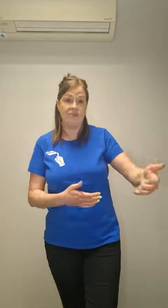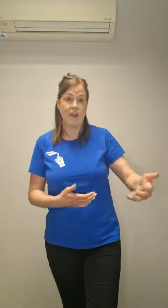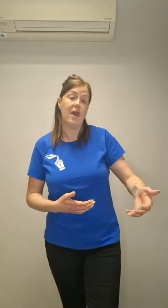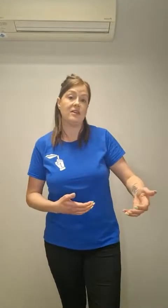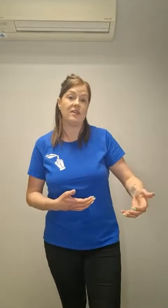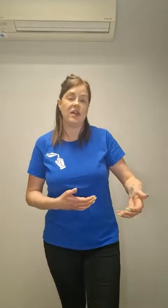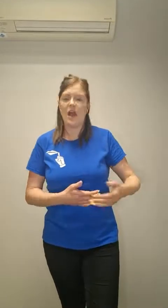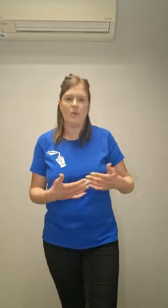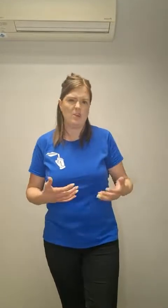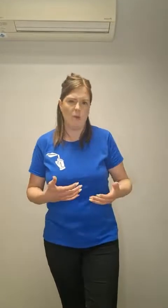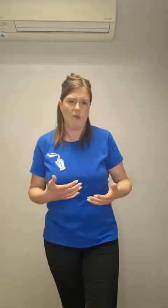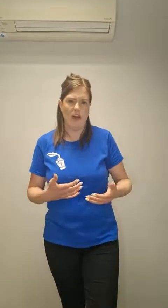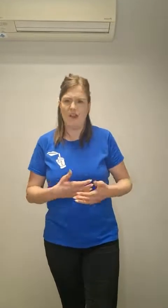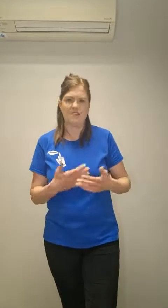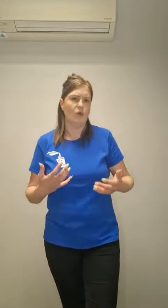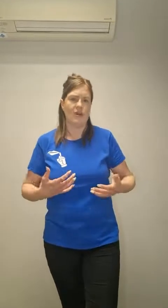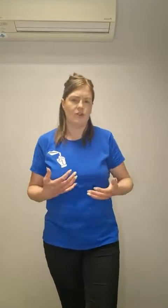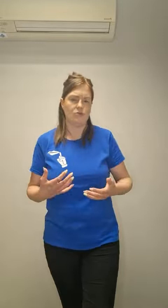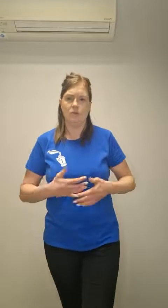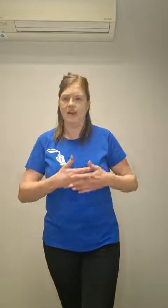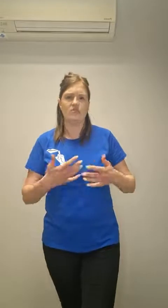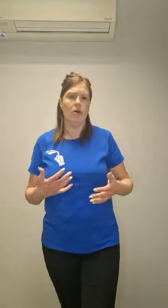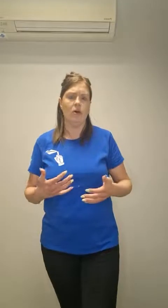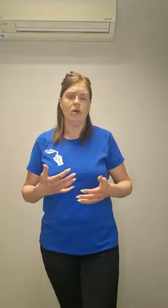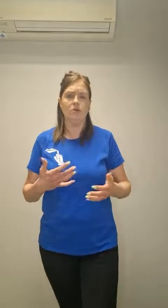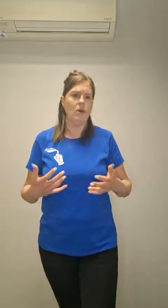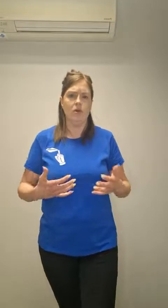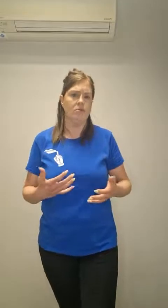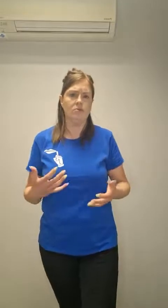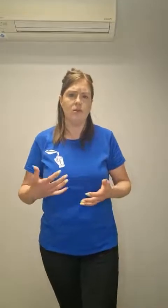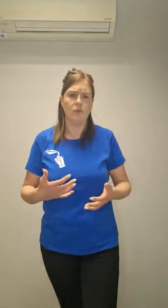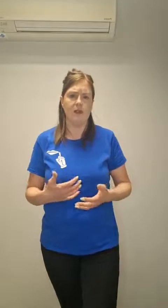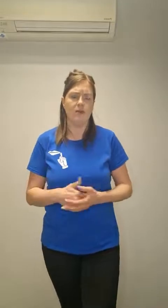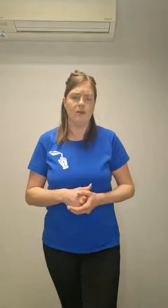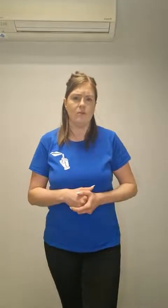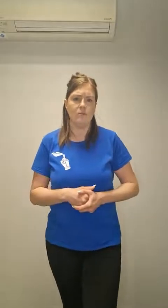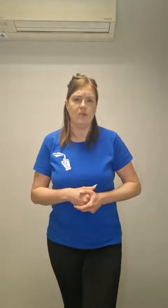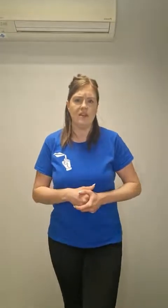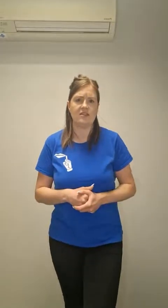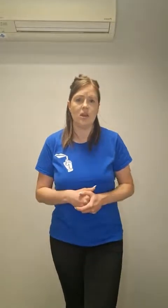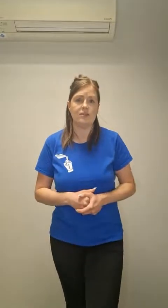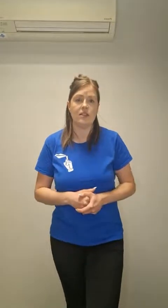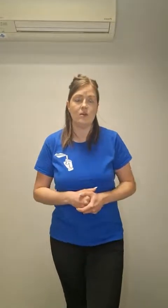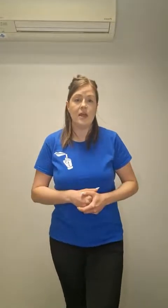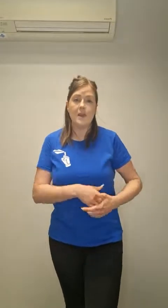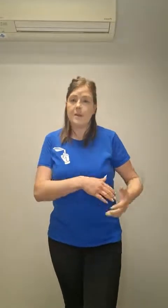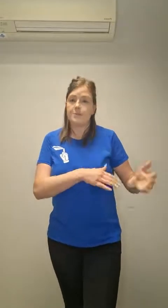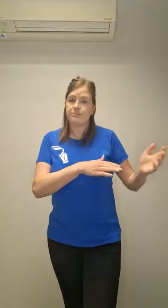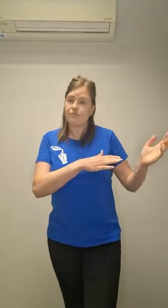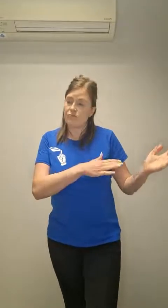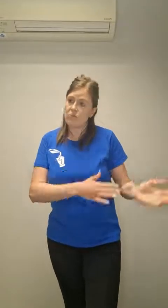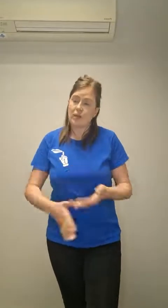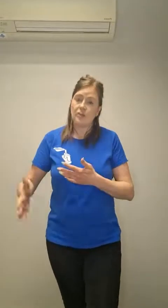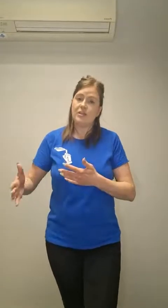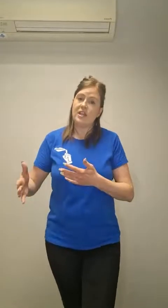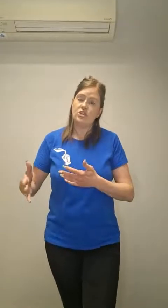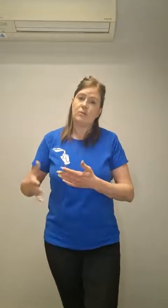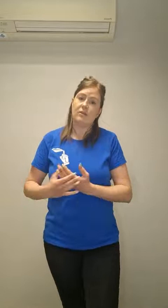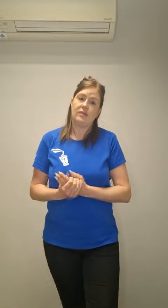bed. And we don't want that. That's not natural. That's not, the way that we want things to go. So I'm going to teach you all of these